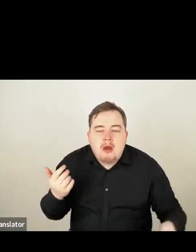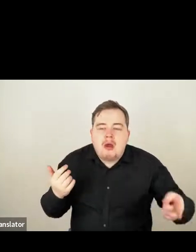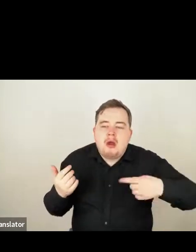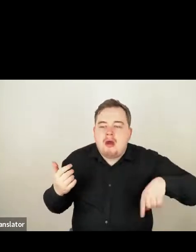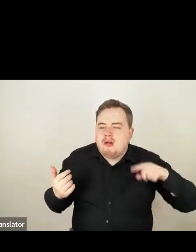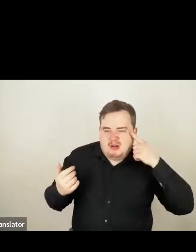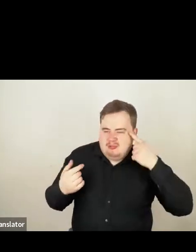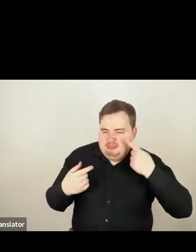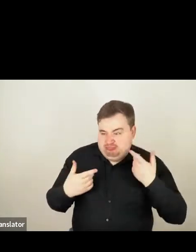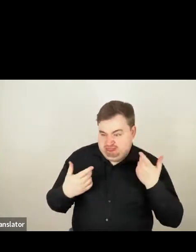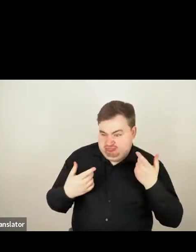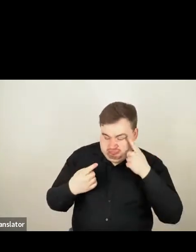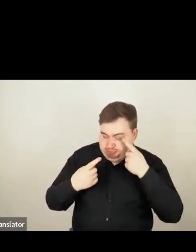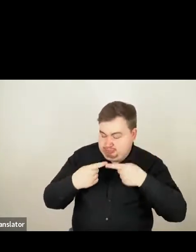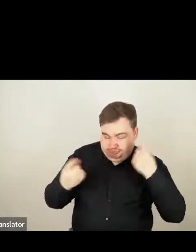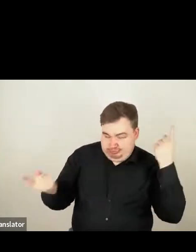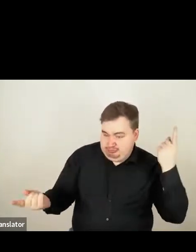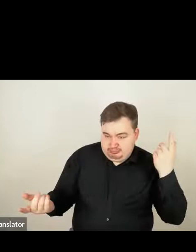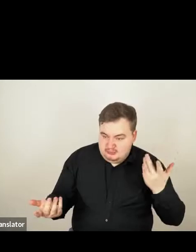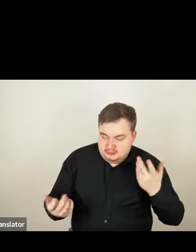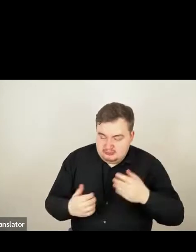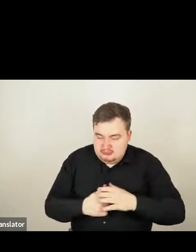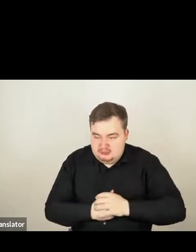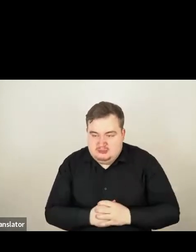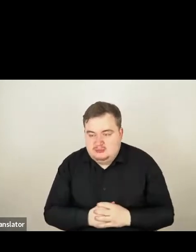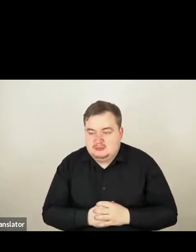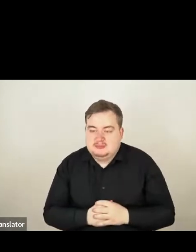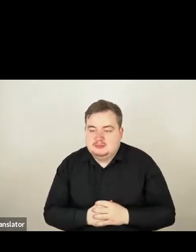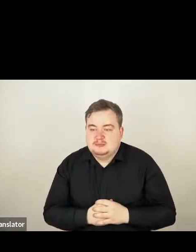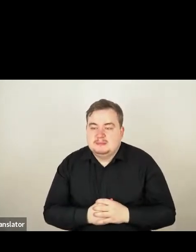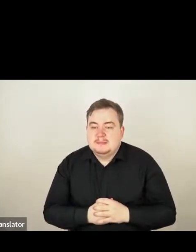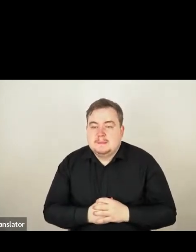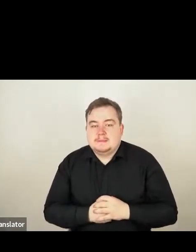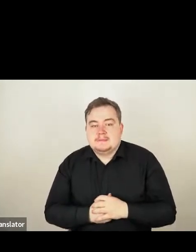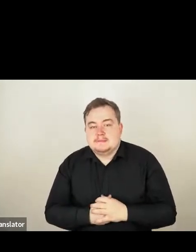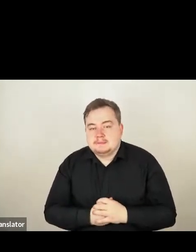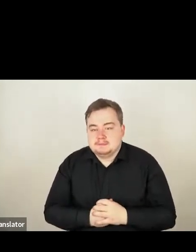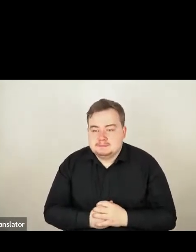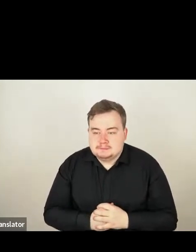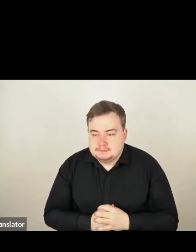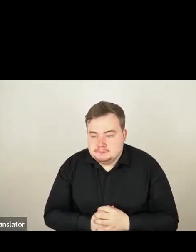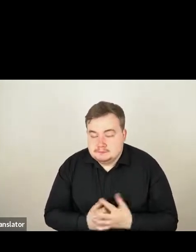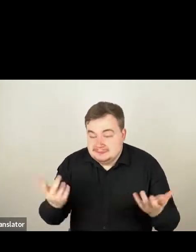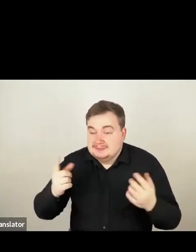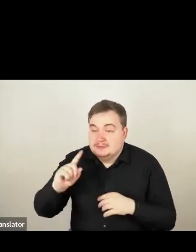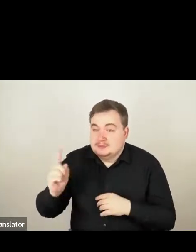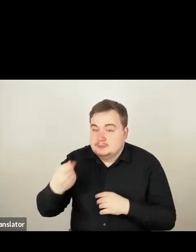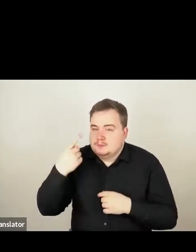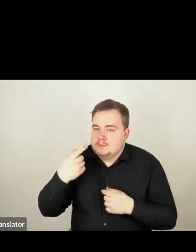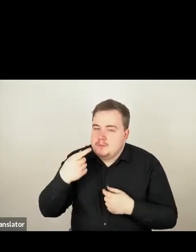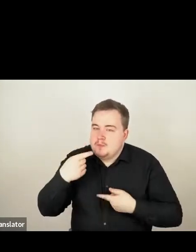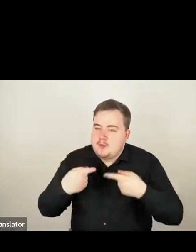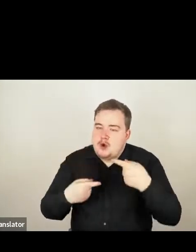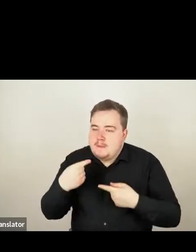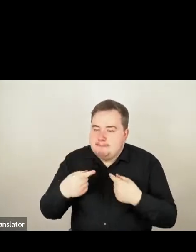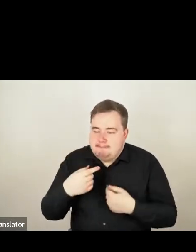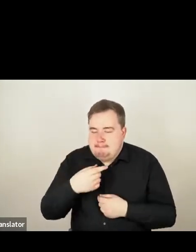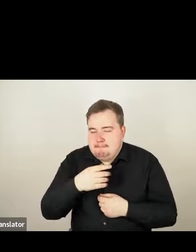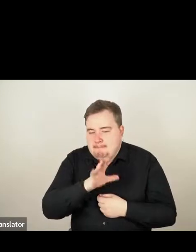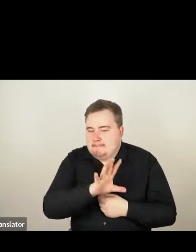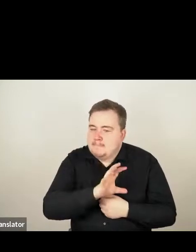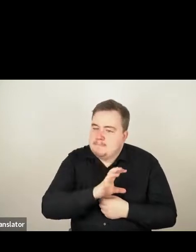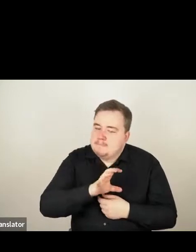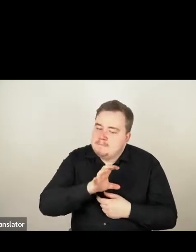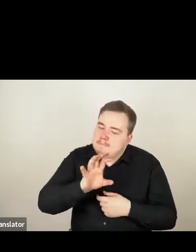environments around the world. The first political party that improves female representation will get